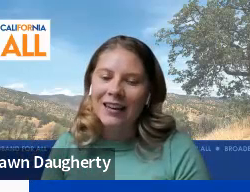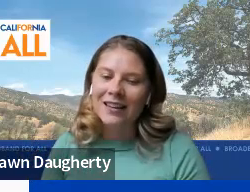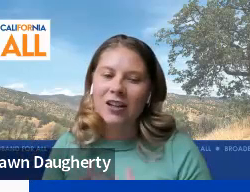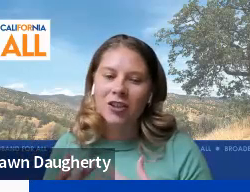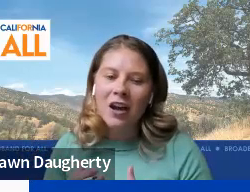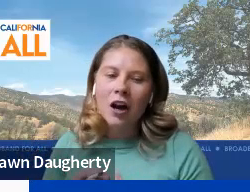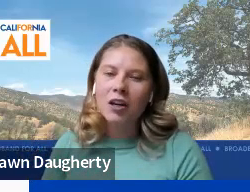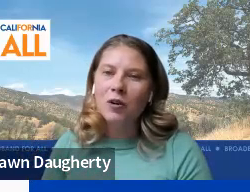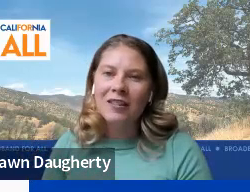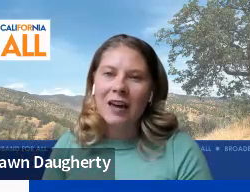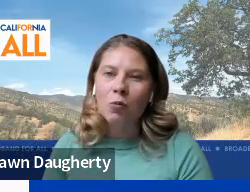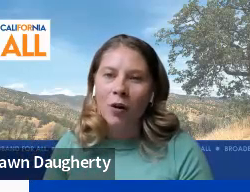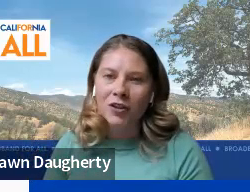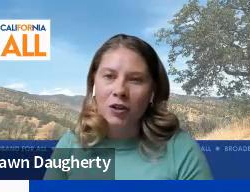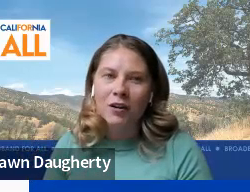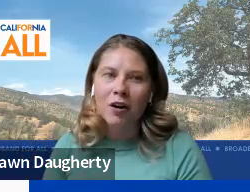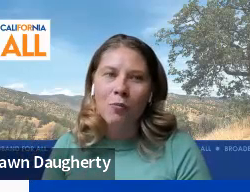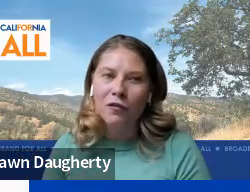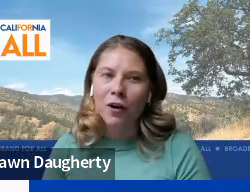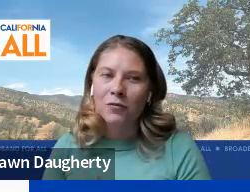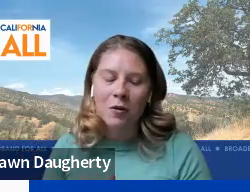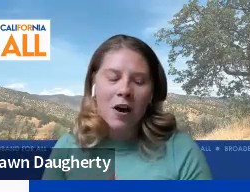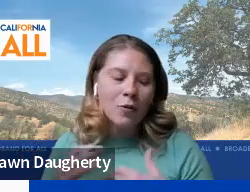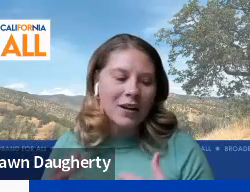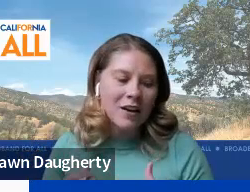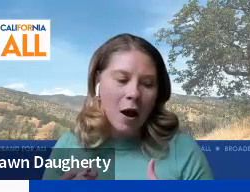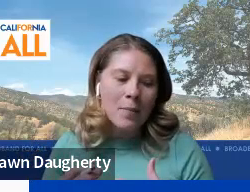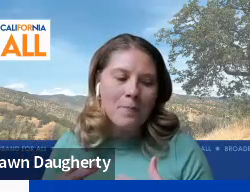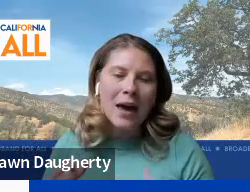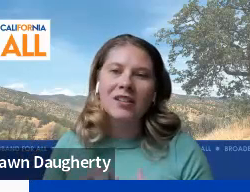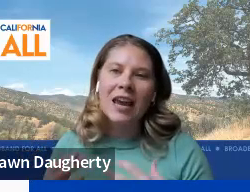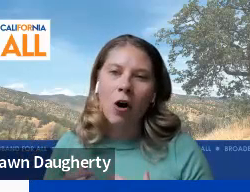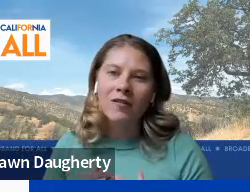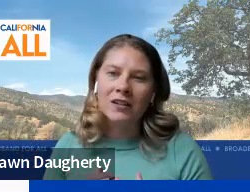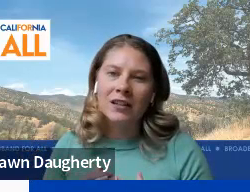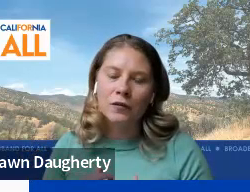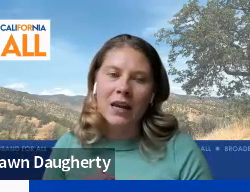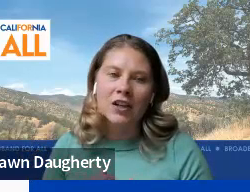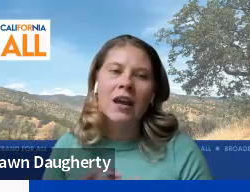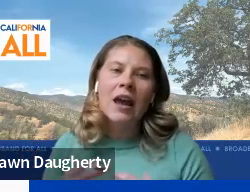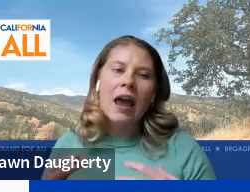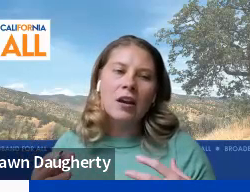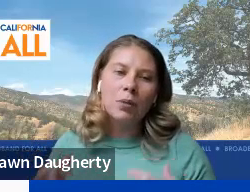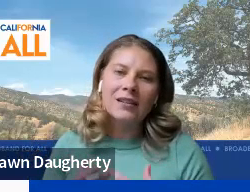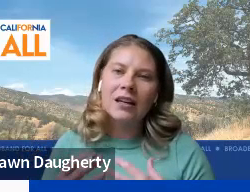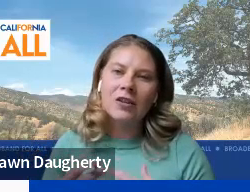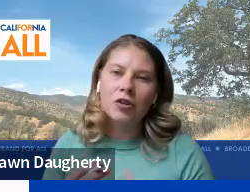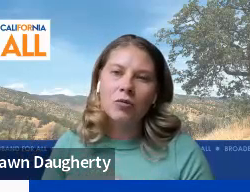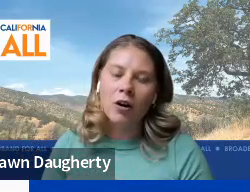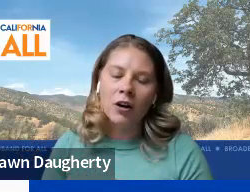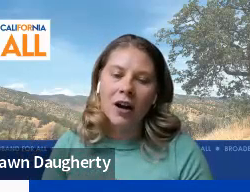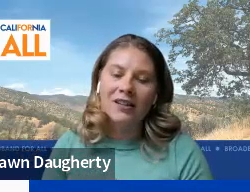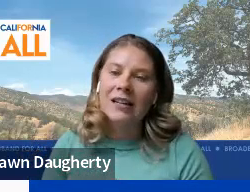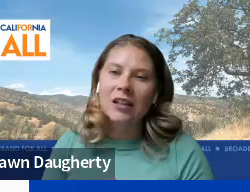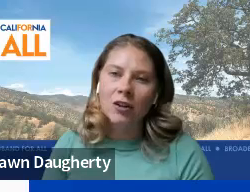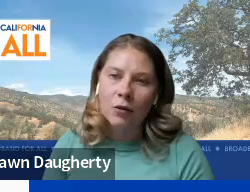a community that we want to hear more from, so we can better take all of this information and place it into our